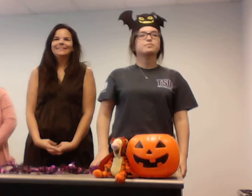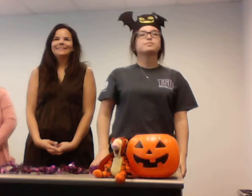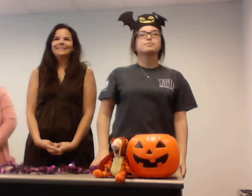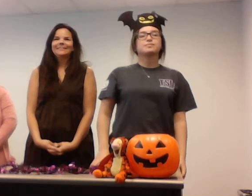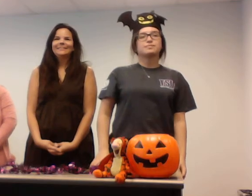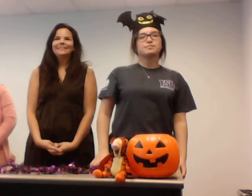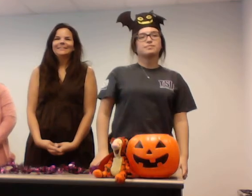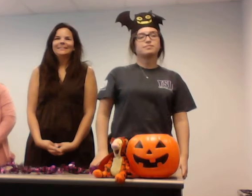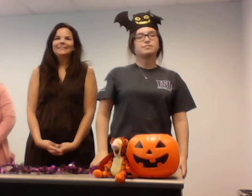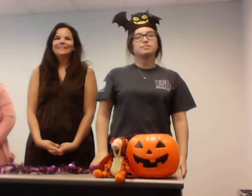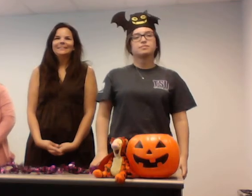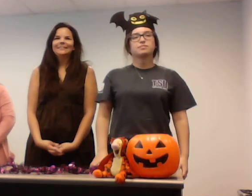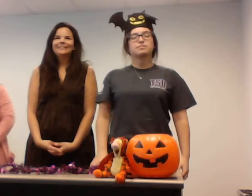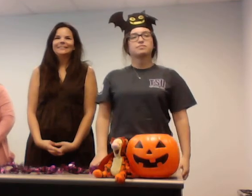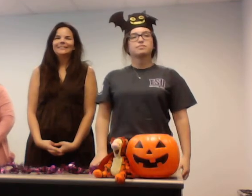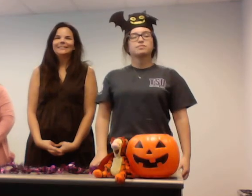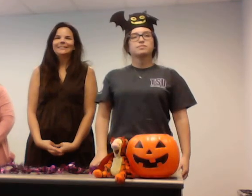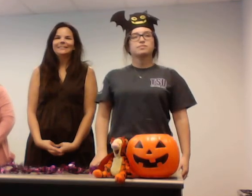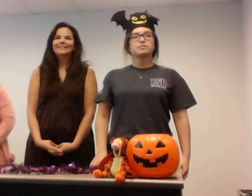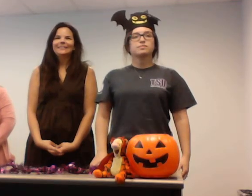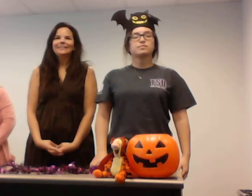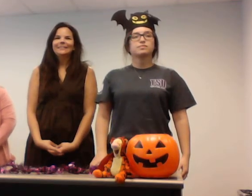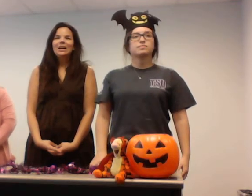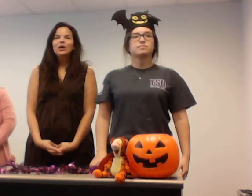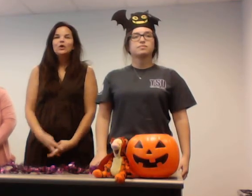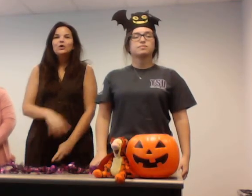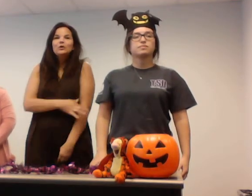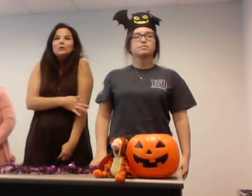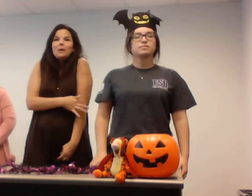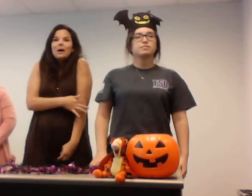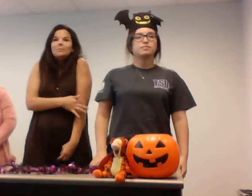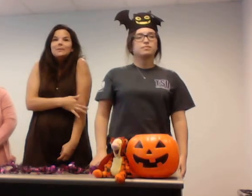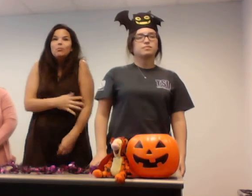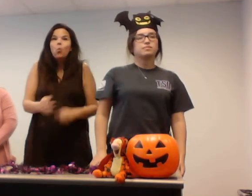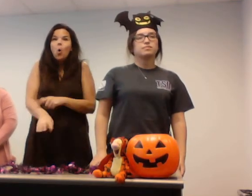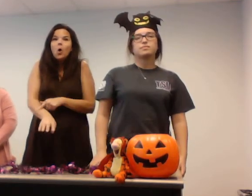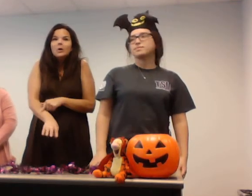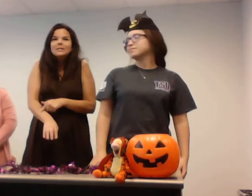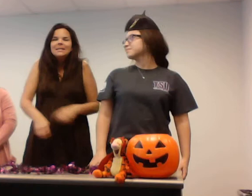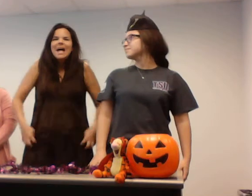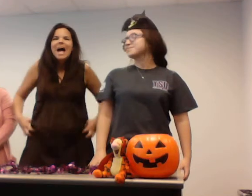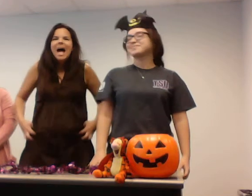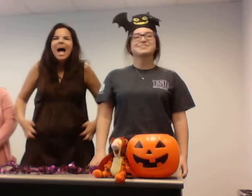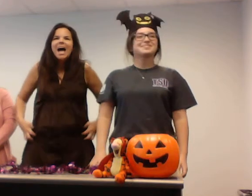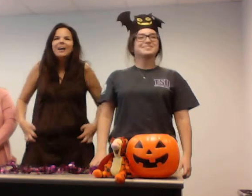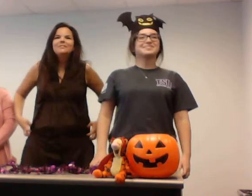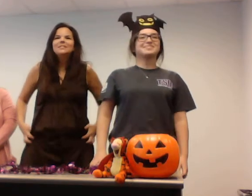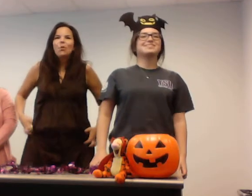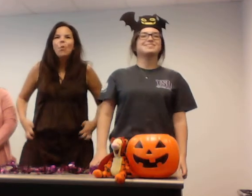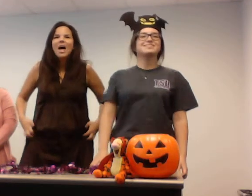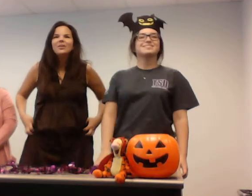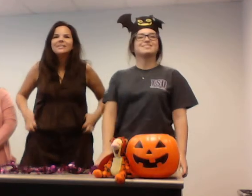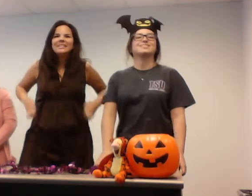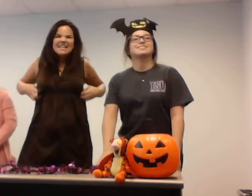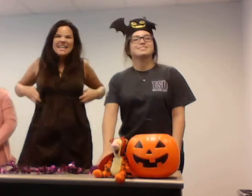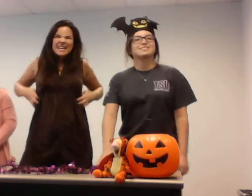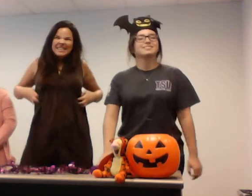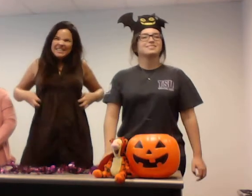And touching a sign like a cross gives them hideous. Goosebumps, warts, hives, the welts, the